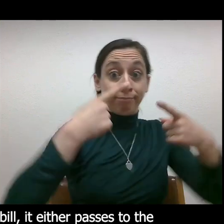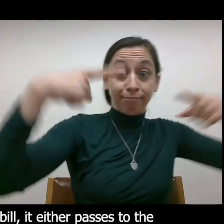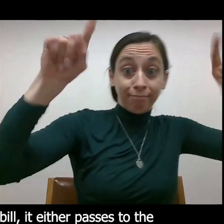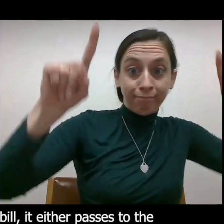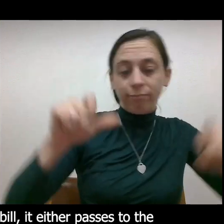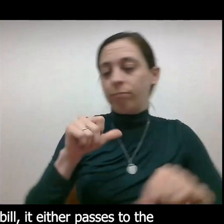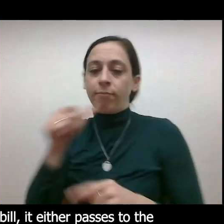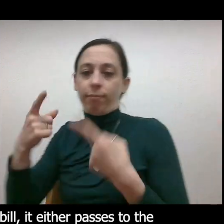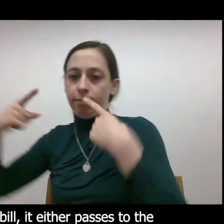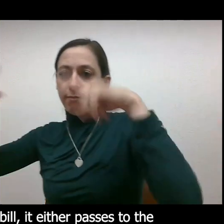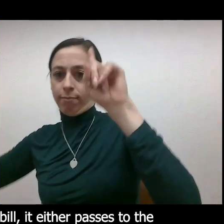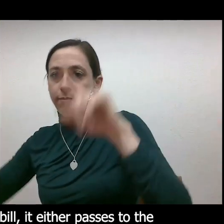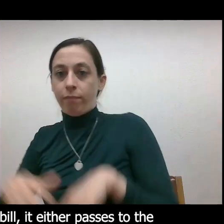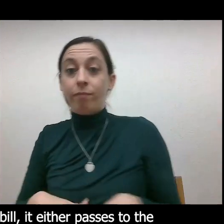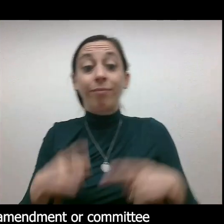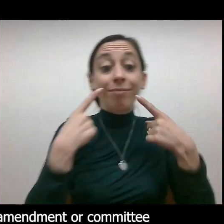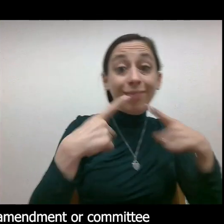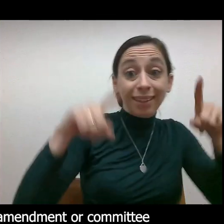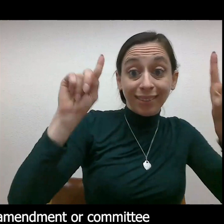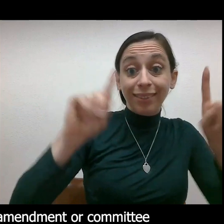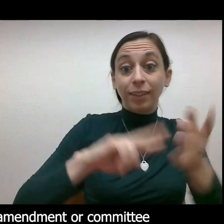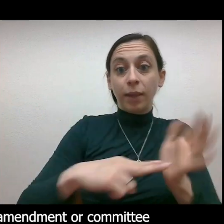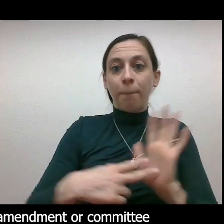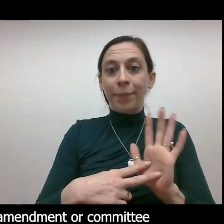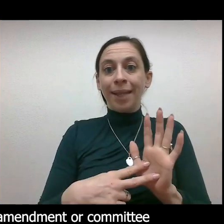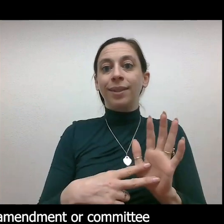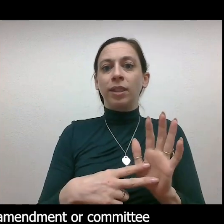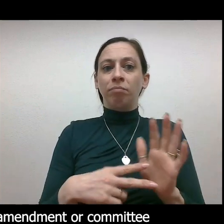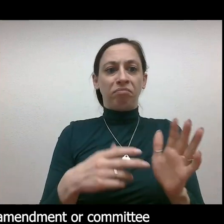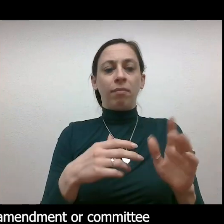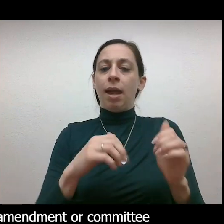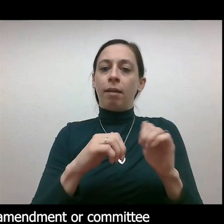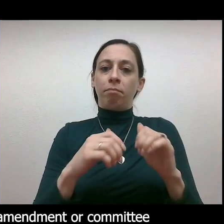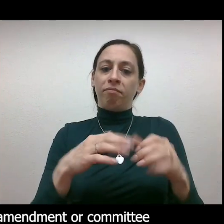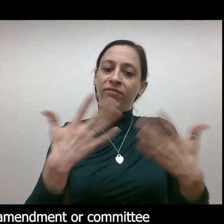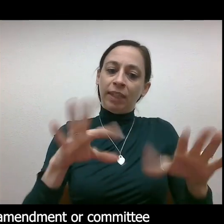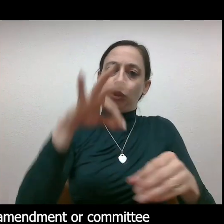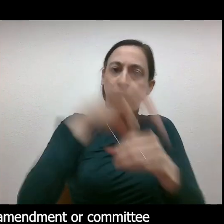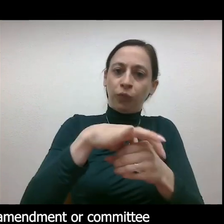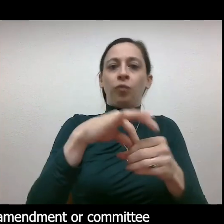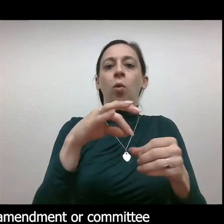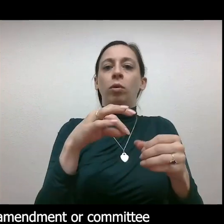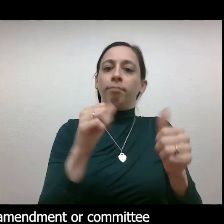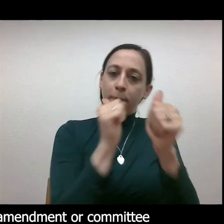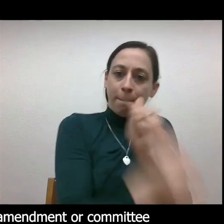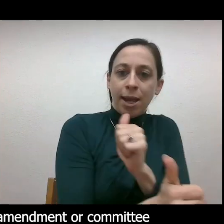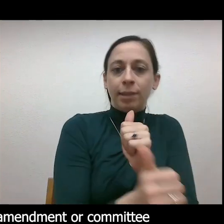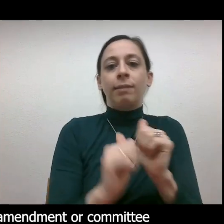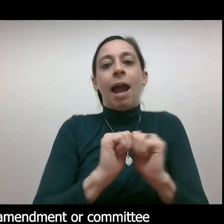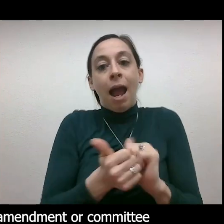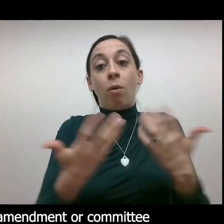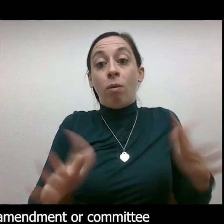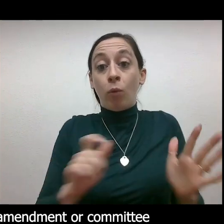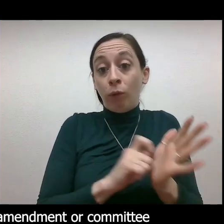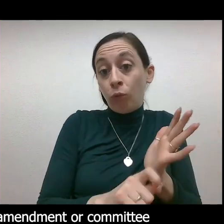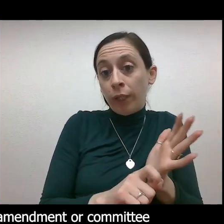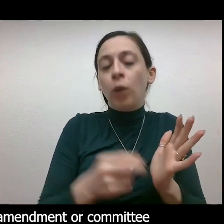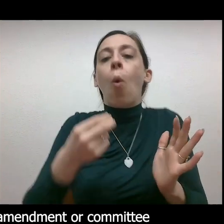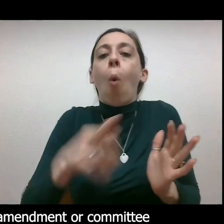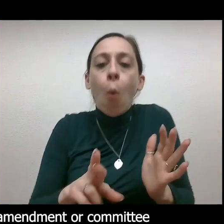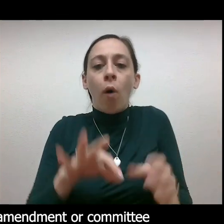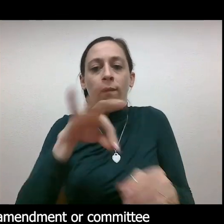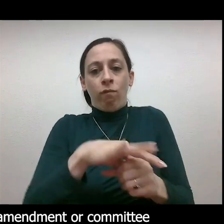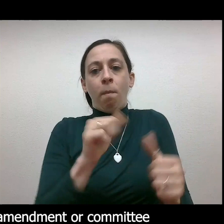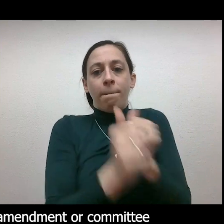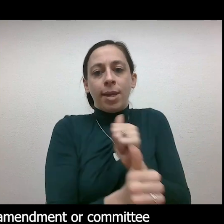either passes to the next stage or it does not. If it passes, it can pass as is with an amendment